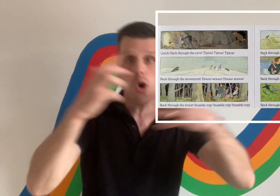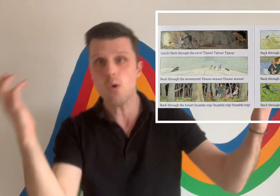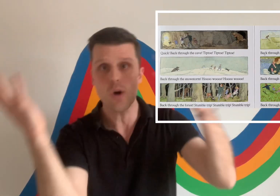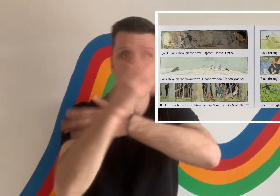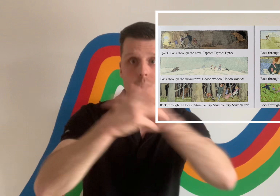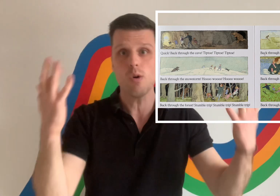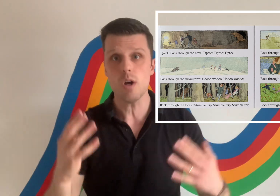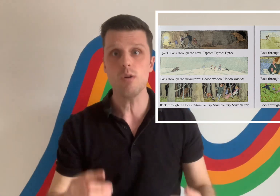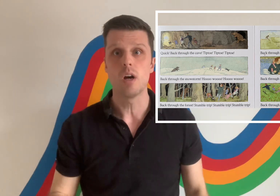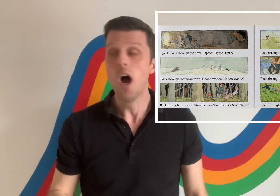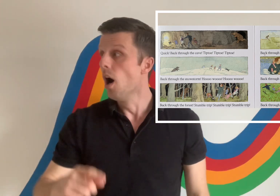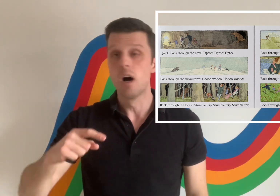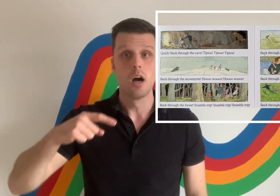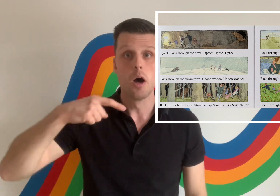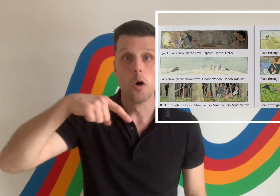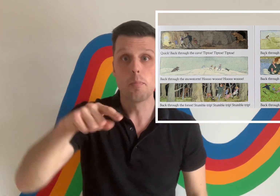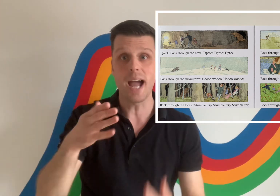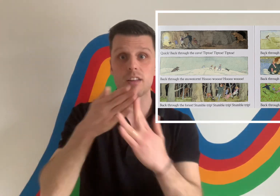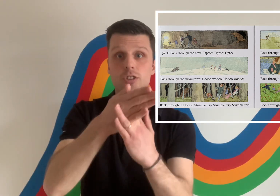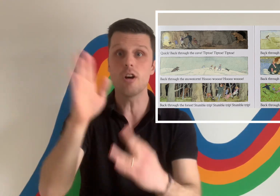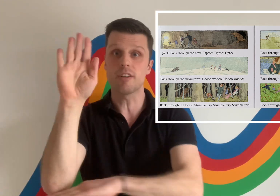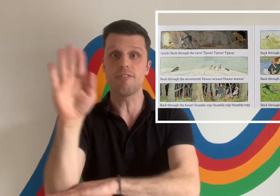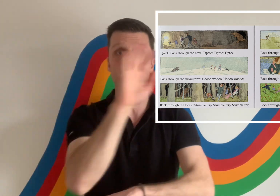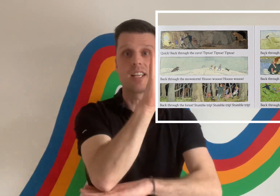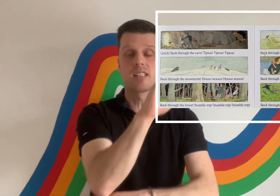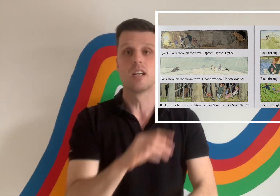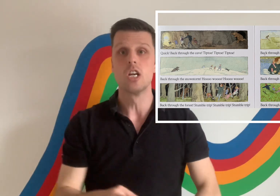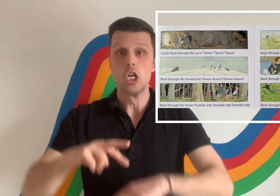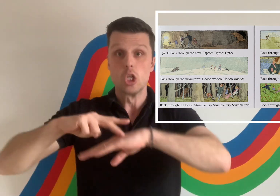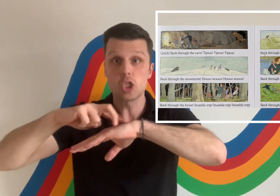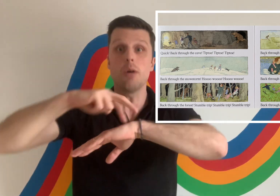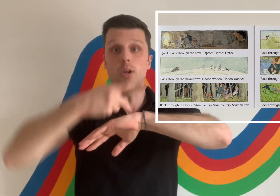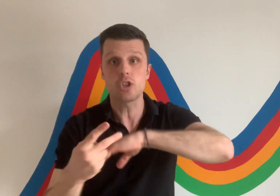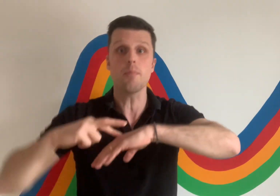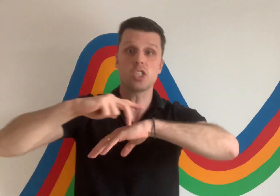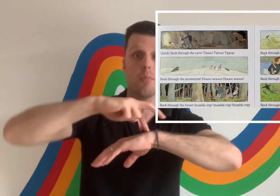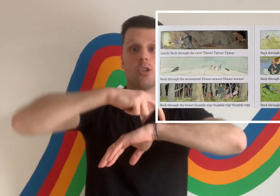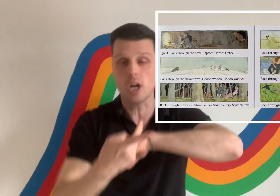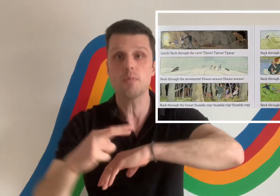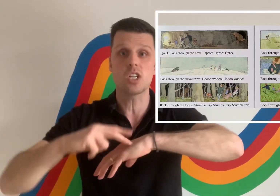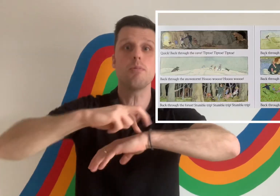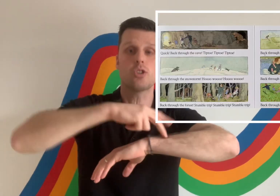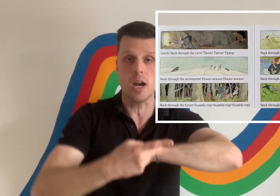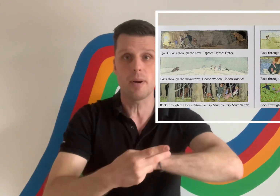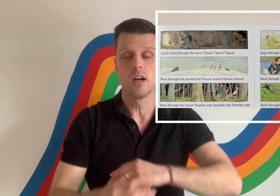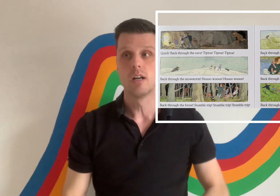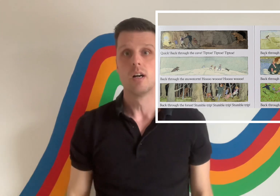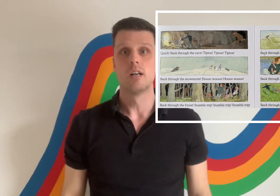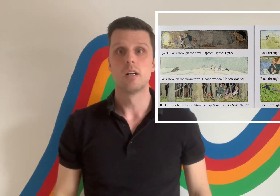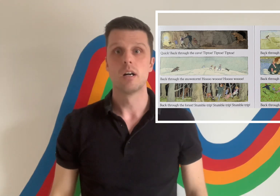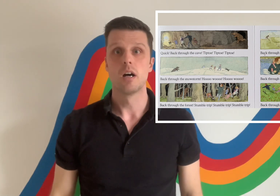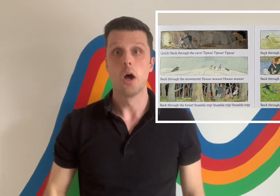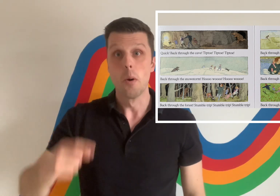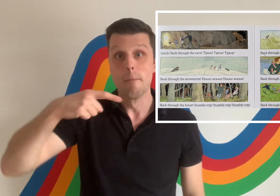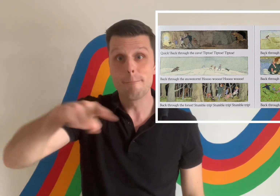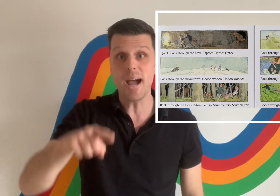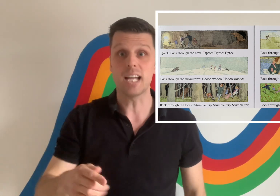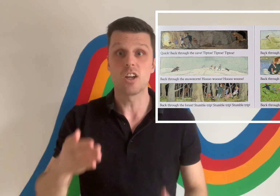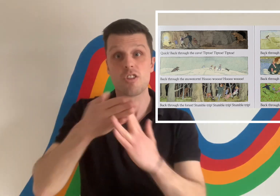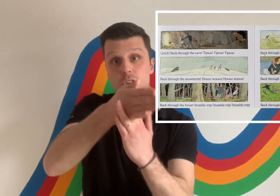hoo, hoo, hoo. Back through the forest, stumble, trip, stumble, trip, stumble, trip. Back through